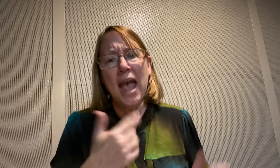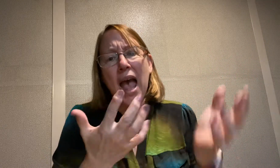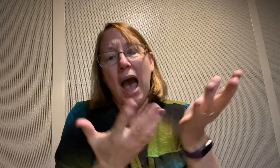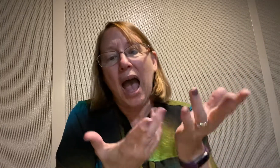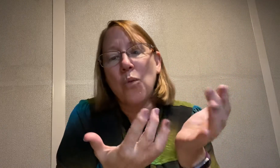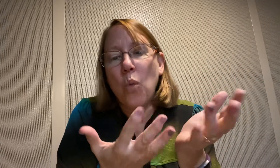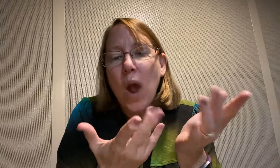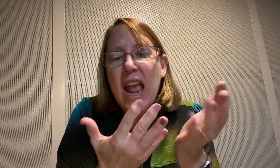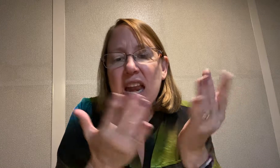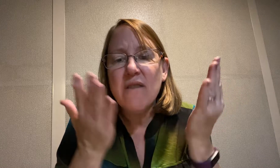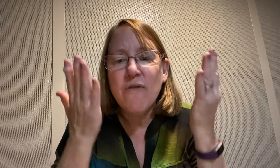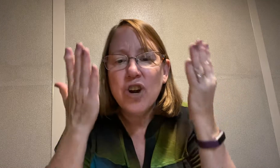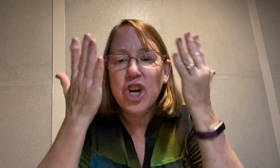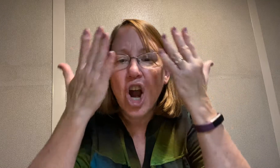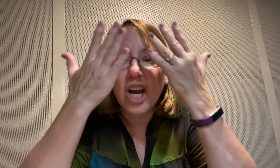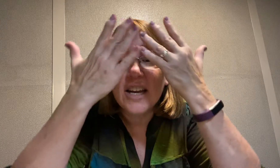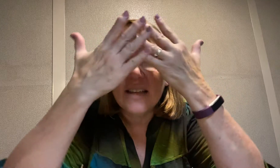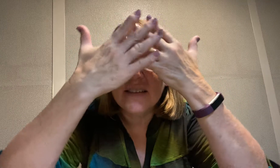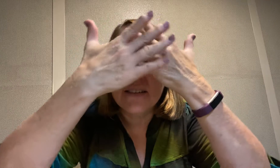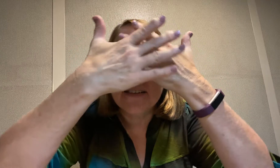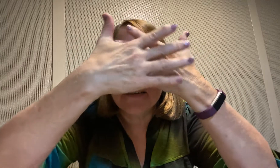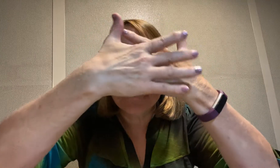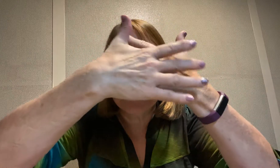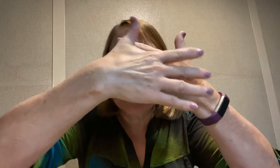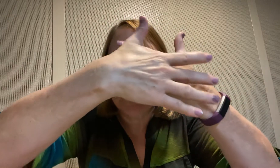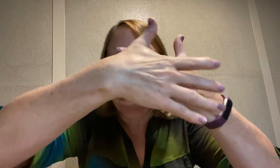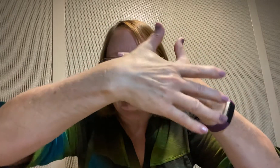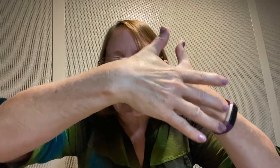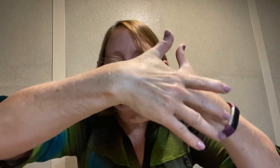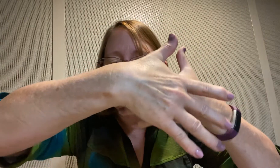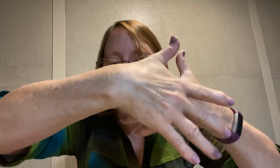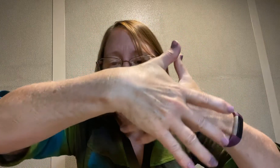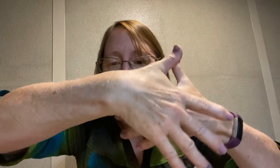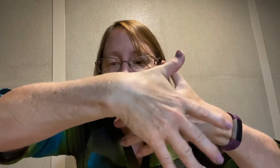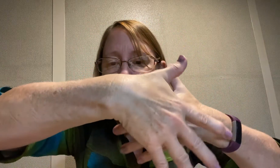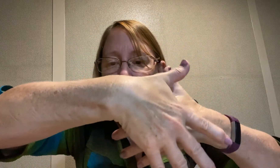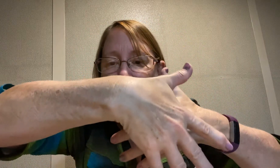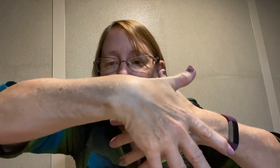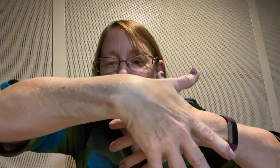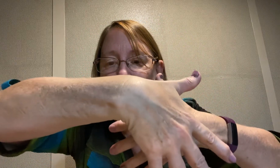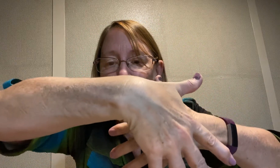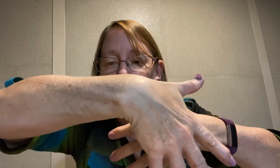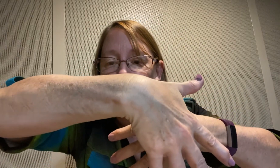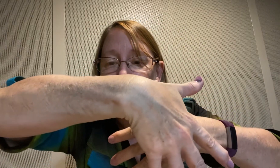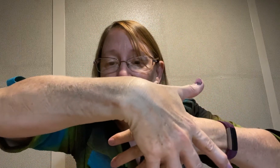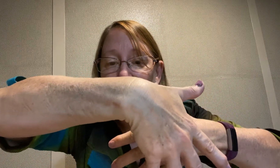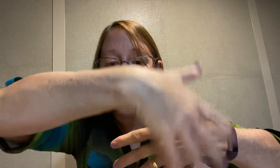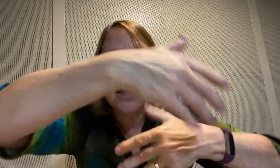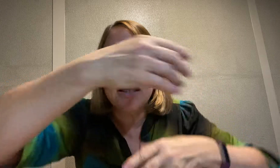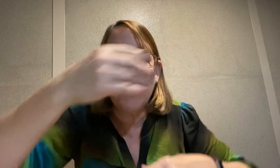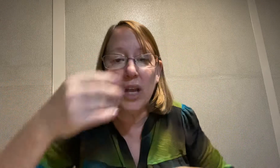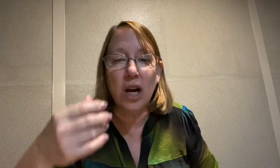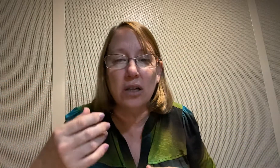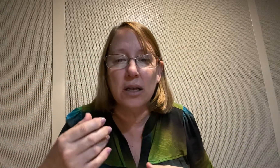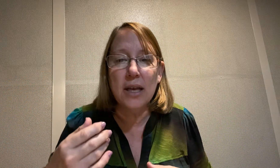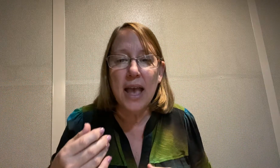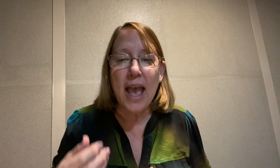I waited for darkness. As the last rays of daylight disappeared,